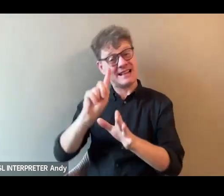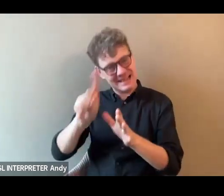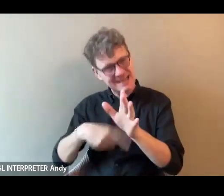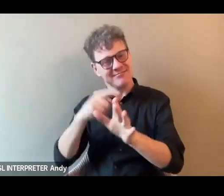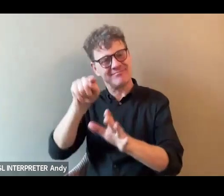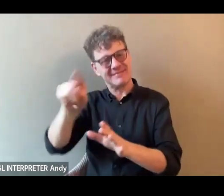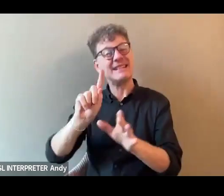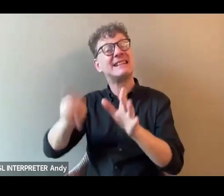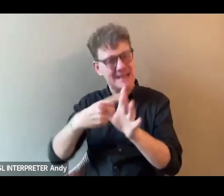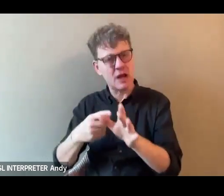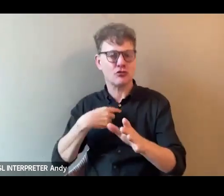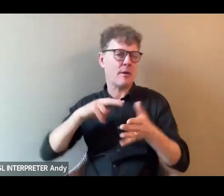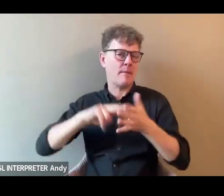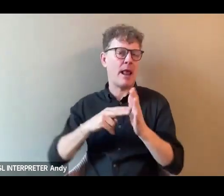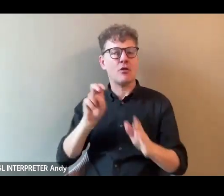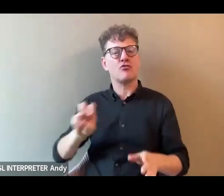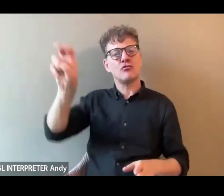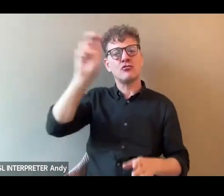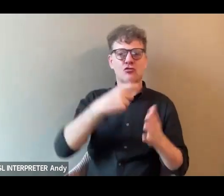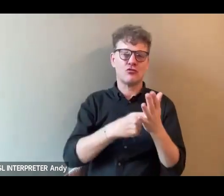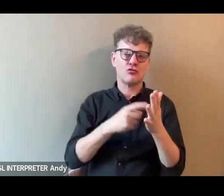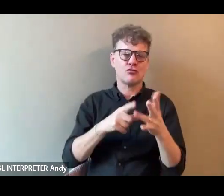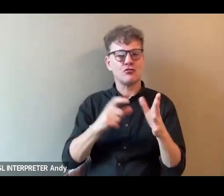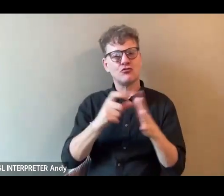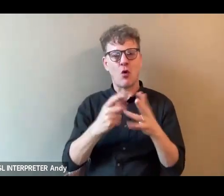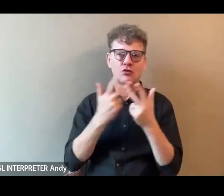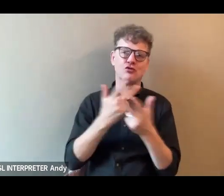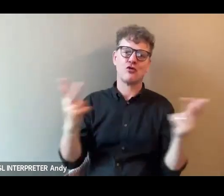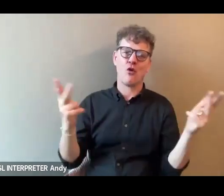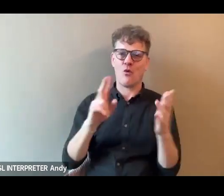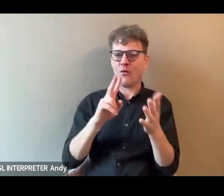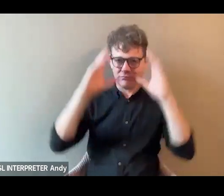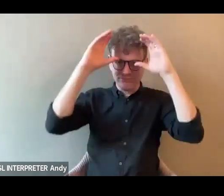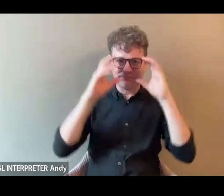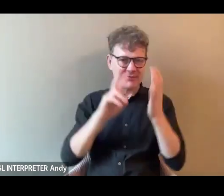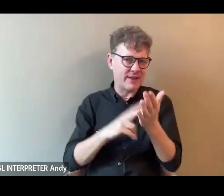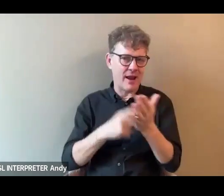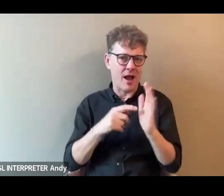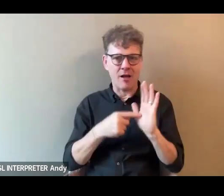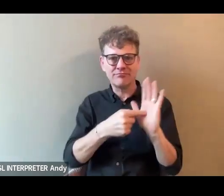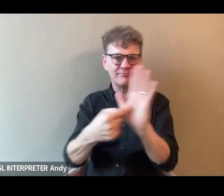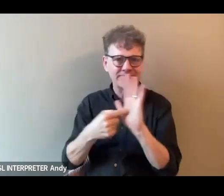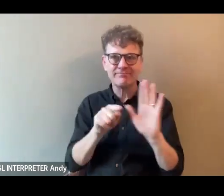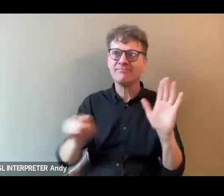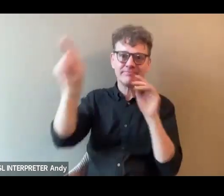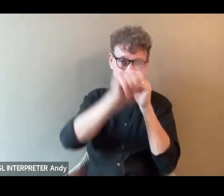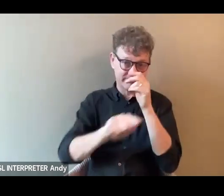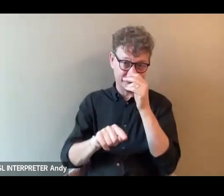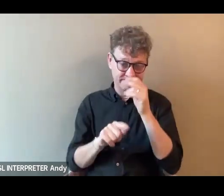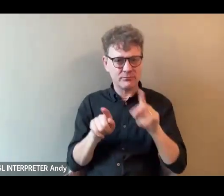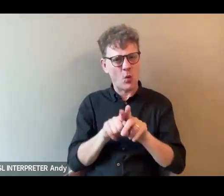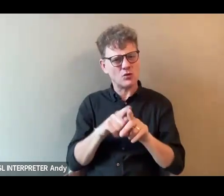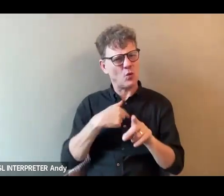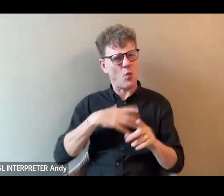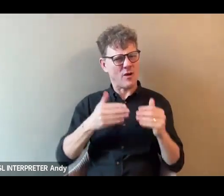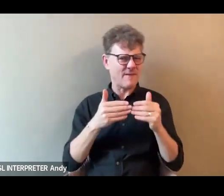and kind of roadshow, in a sense, the virtual reality. And we also would like to take this work further, much further than we